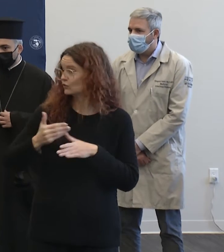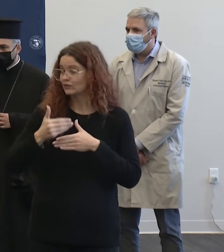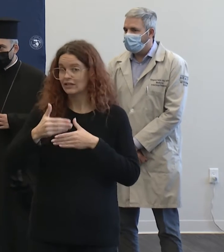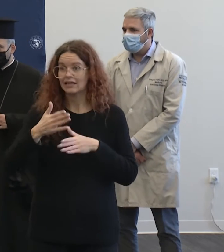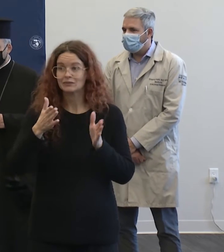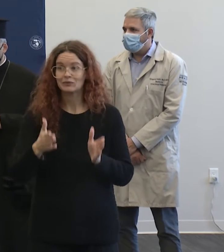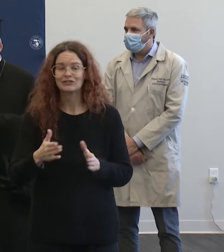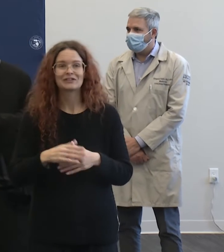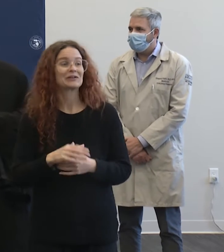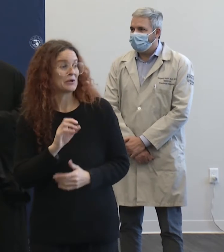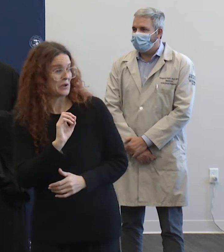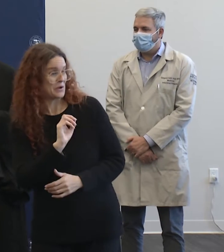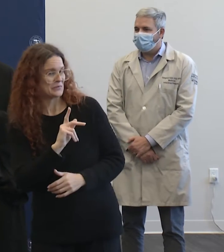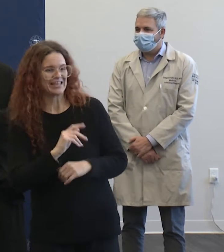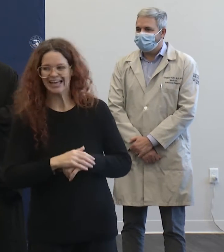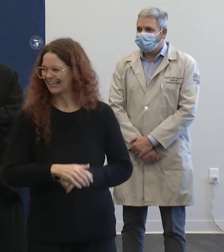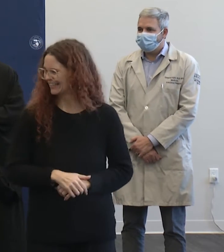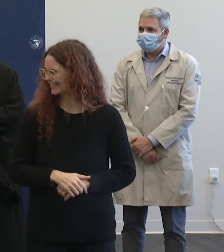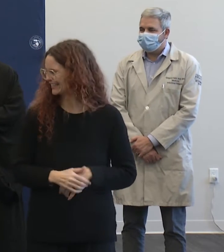Okay.